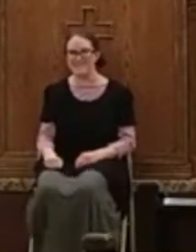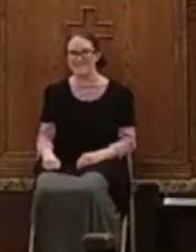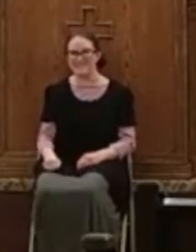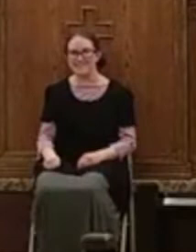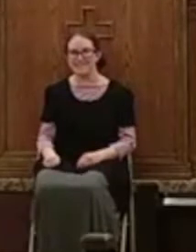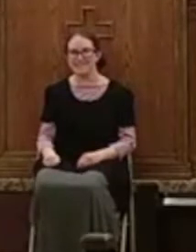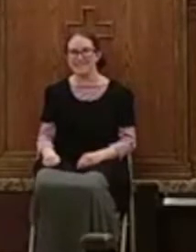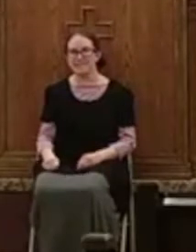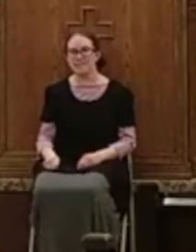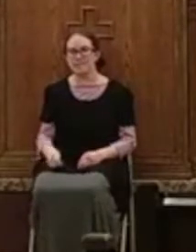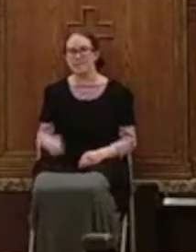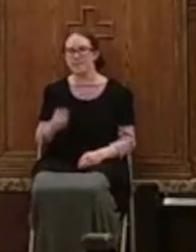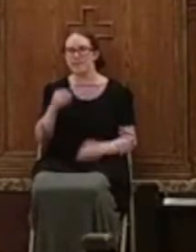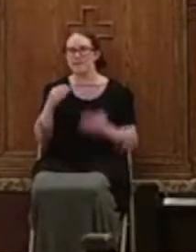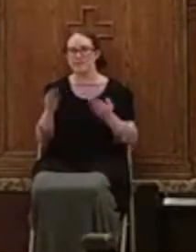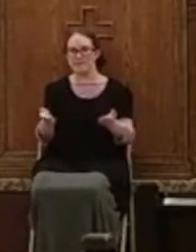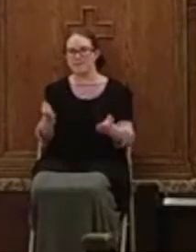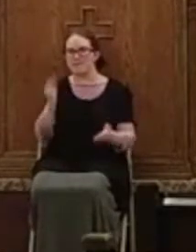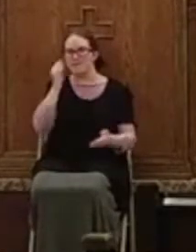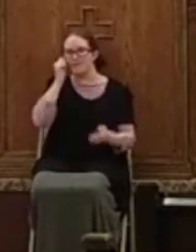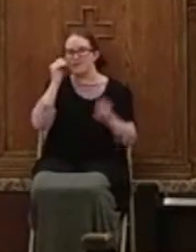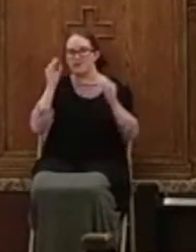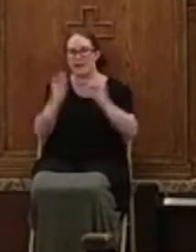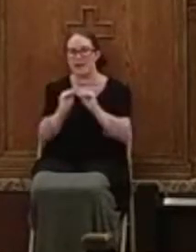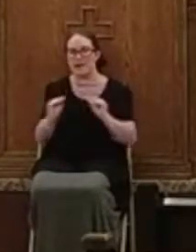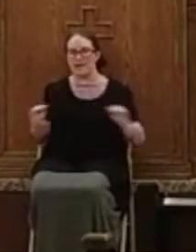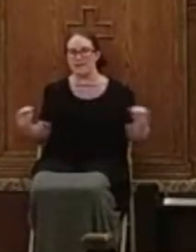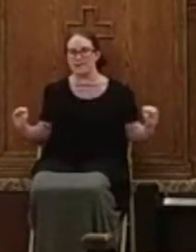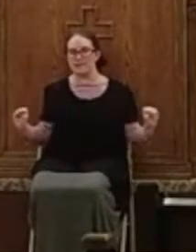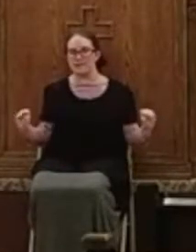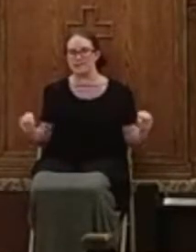Amen, but we owe this flesh nothing.